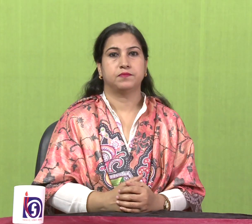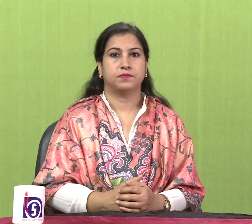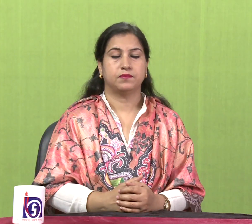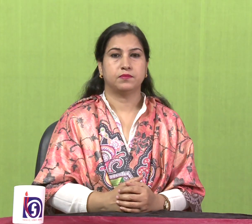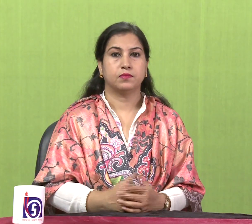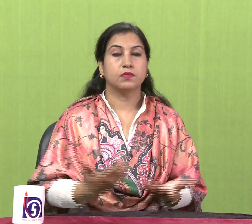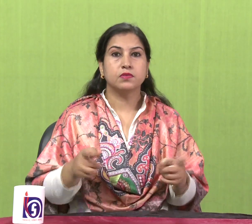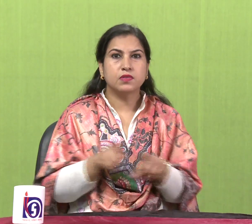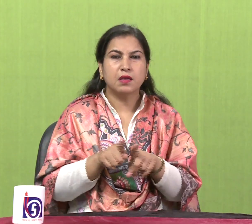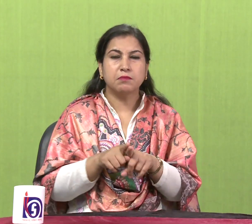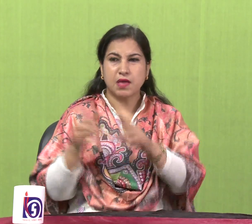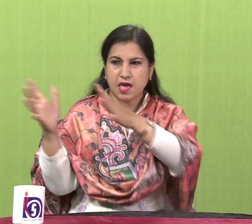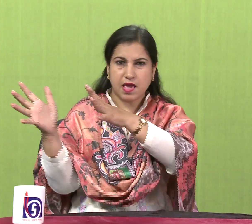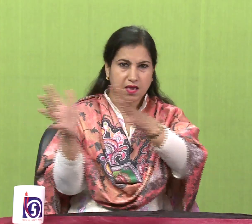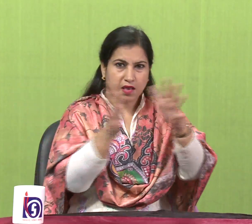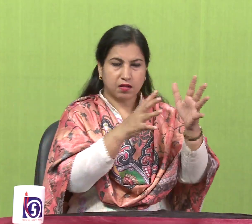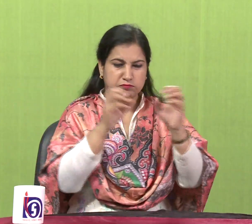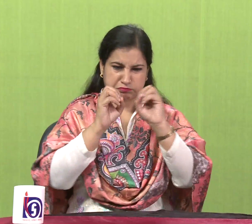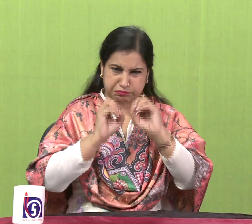pollution of air, water,